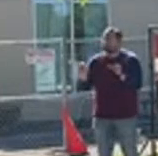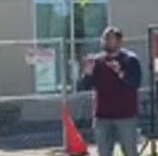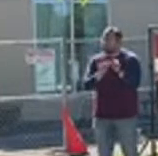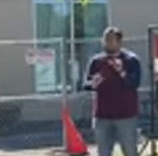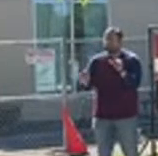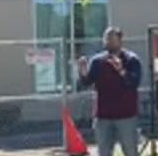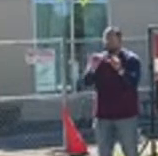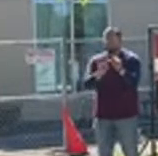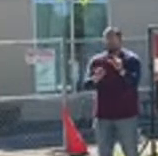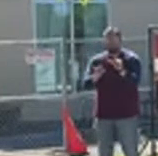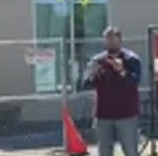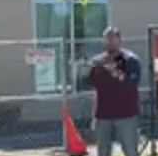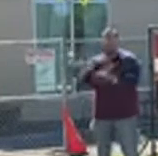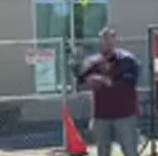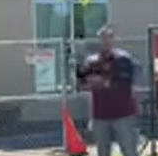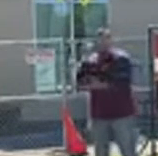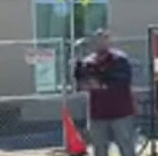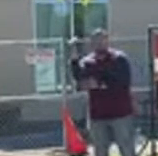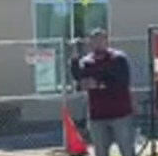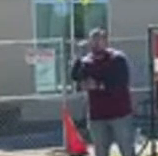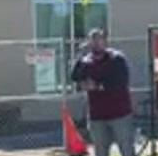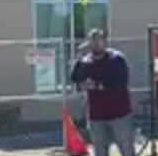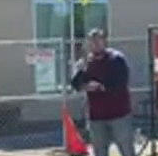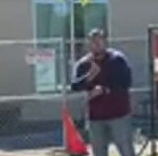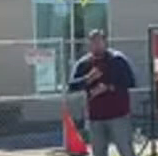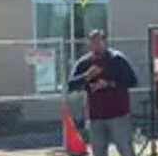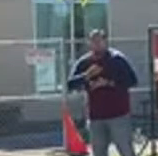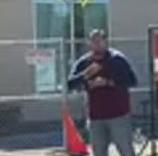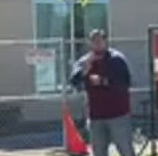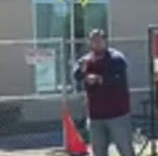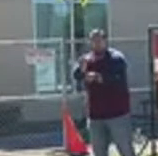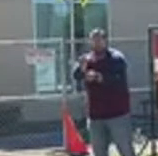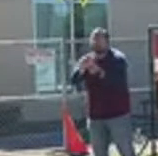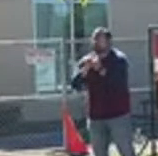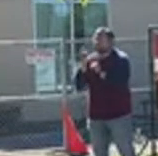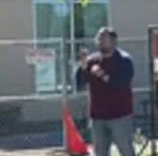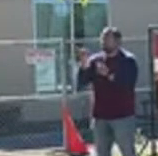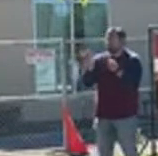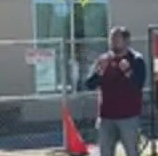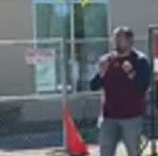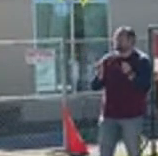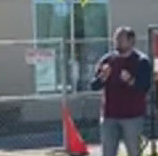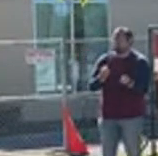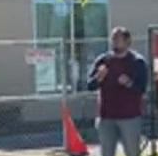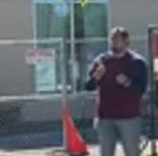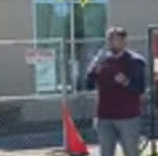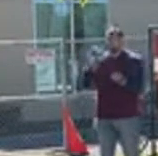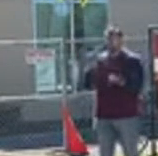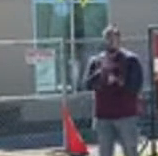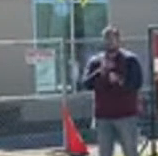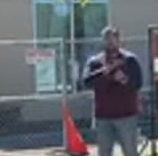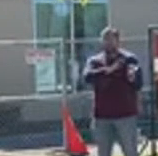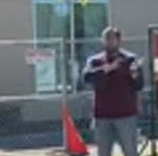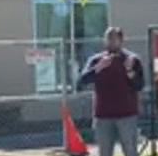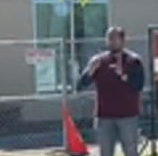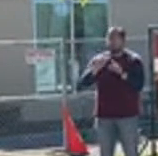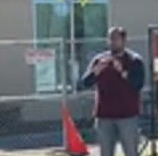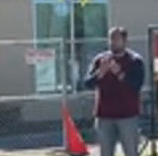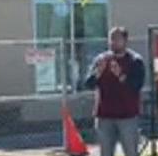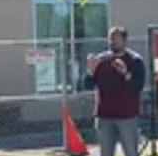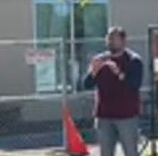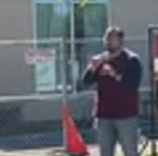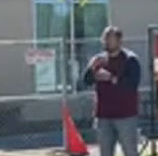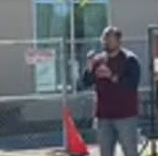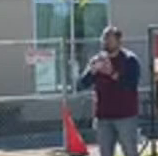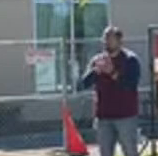level of predictability and smoothness in the way that he manages. So for us to be able to come back to a team and do another project